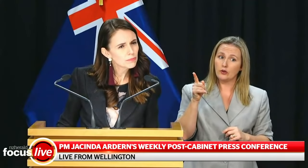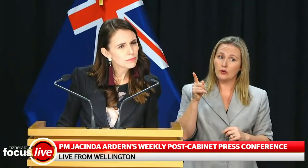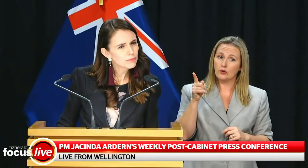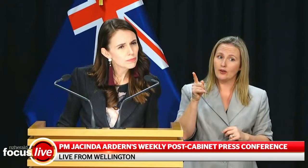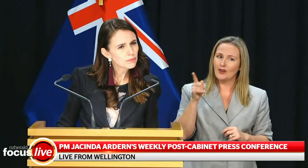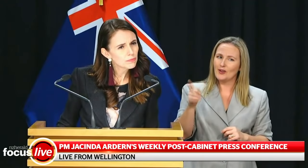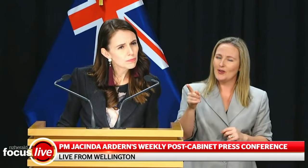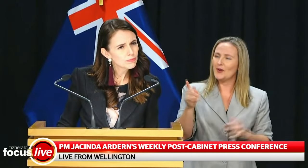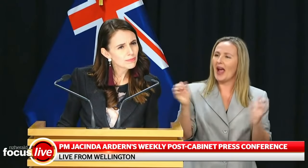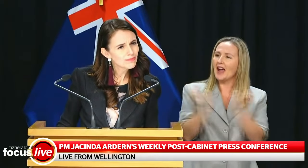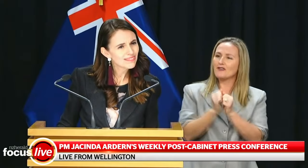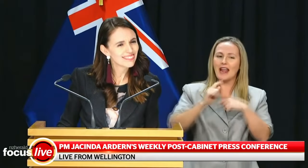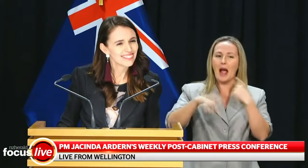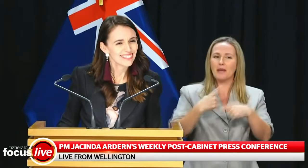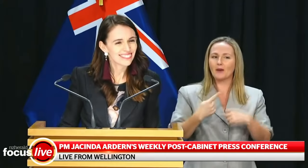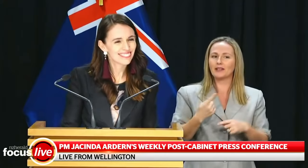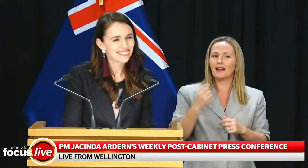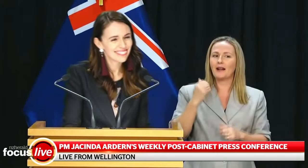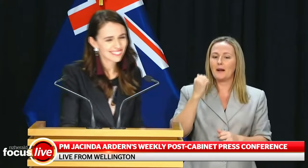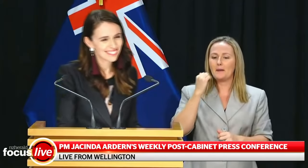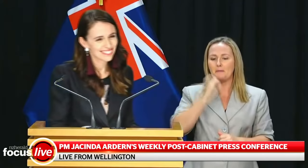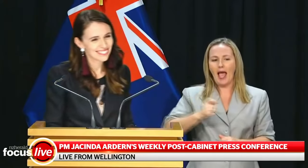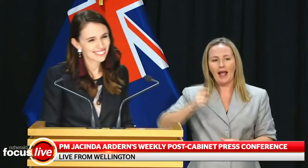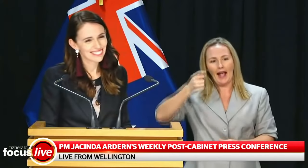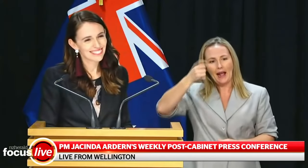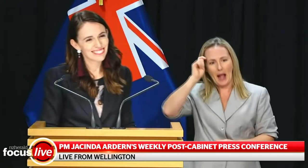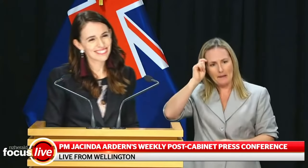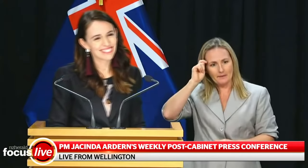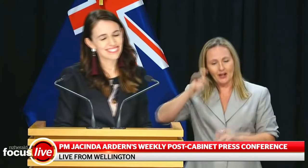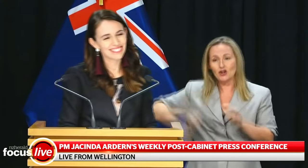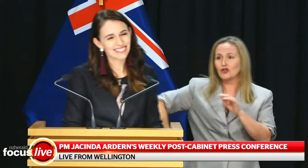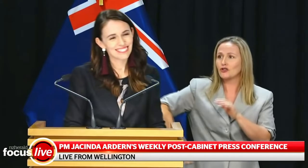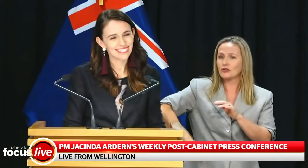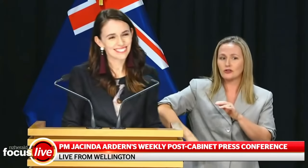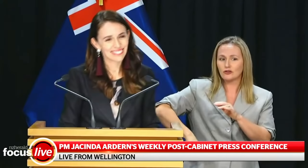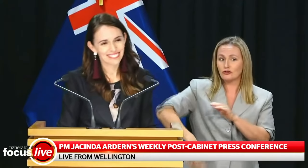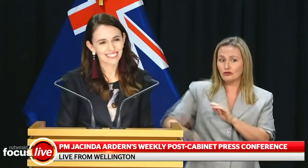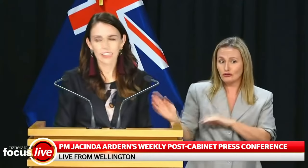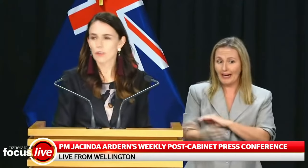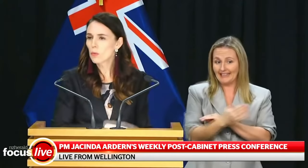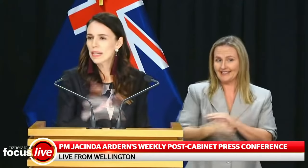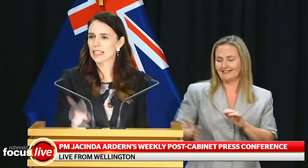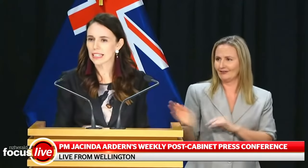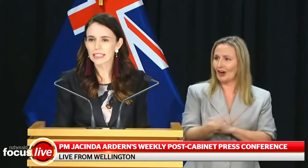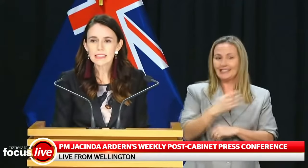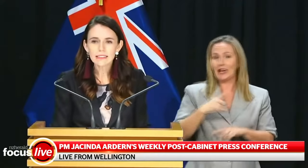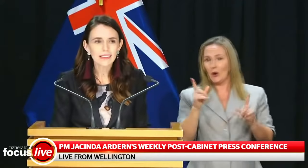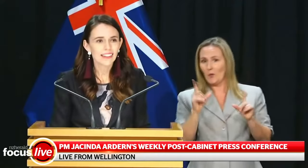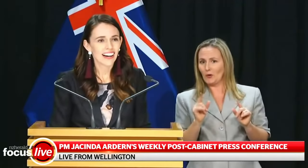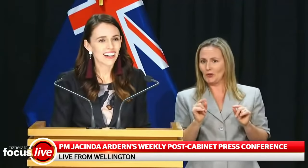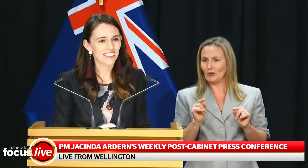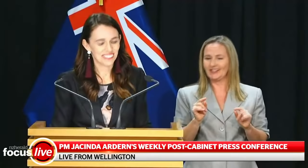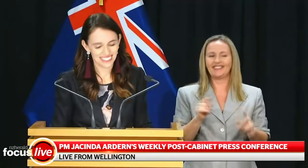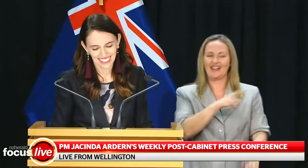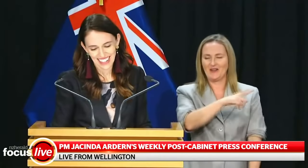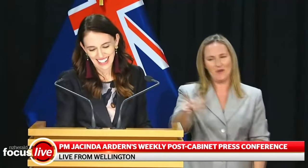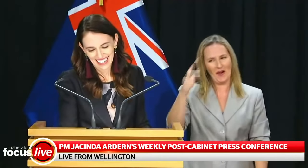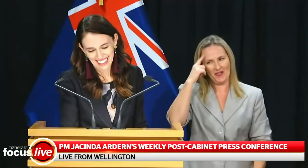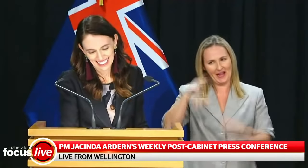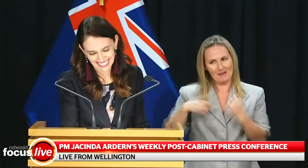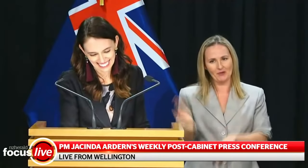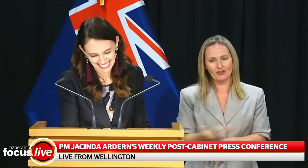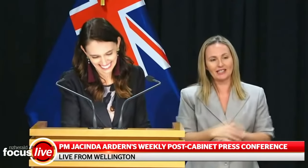winning the World Test Championship? We're talking public holiday or parade or something fitting like You've all been thinking it.